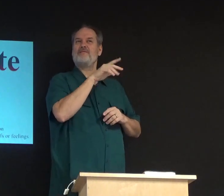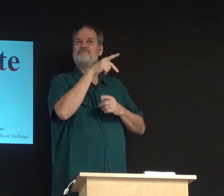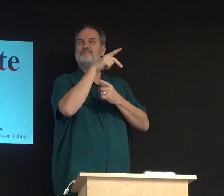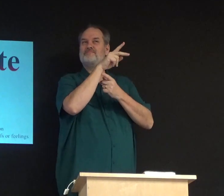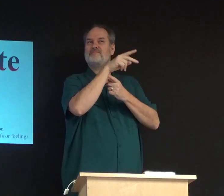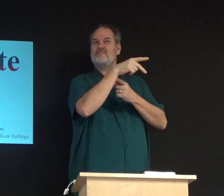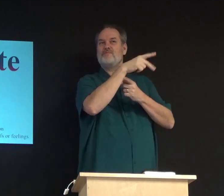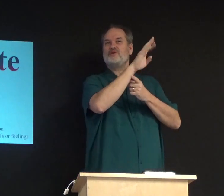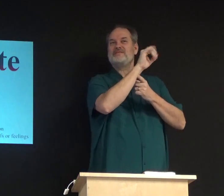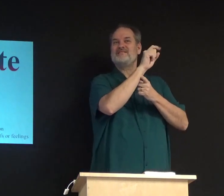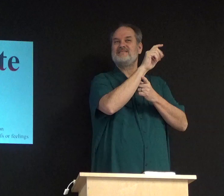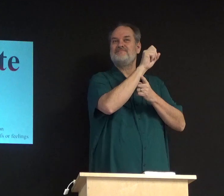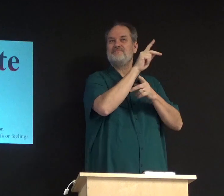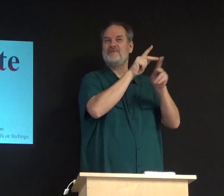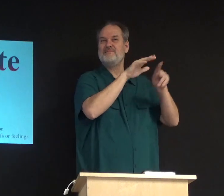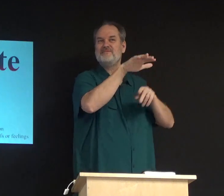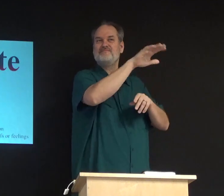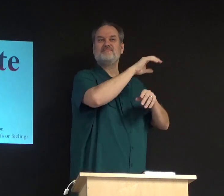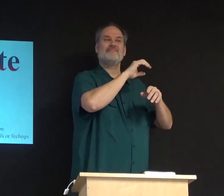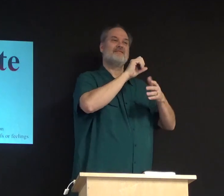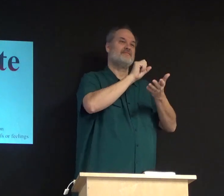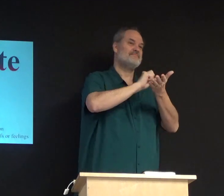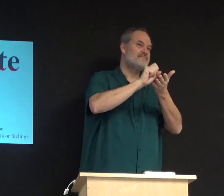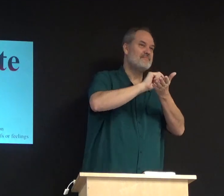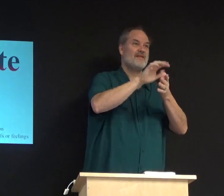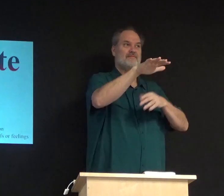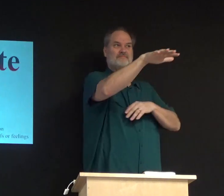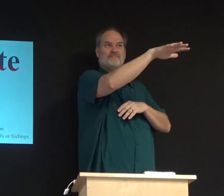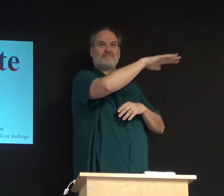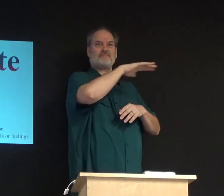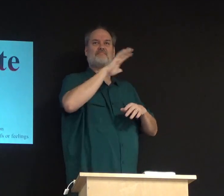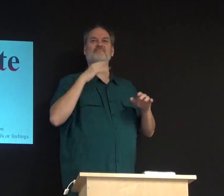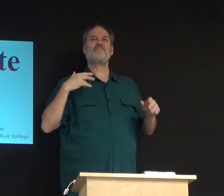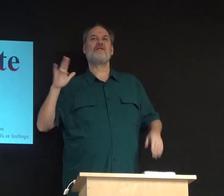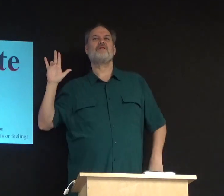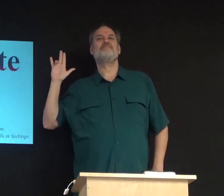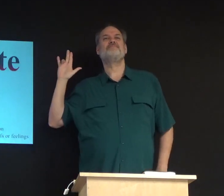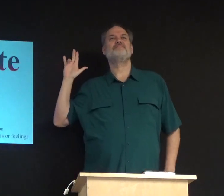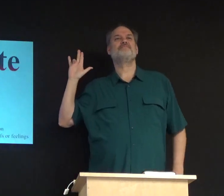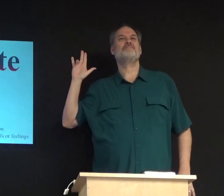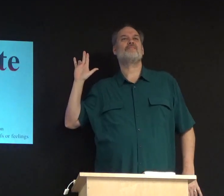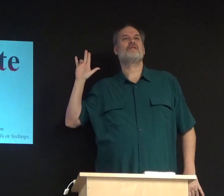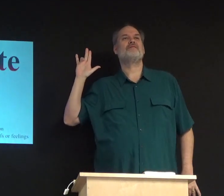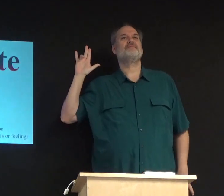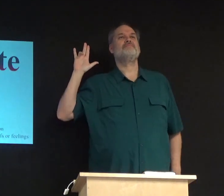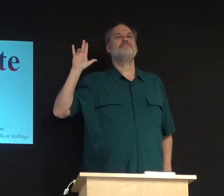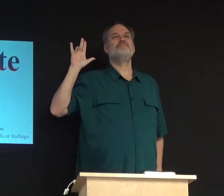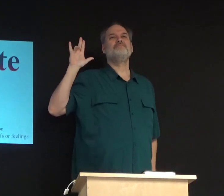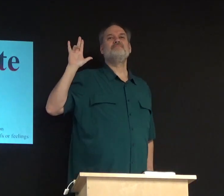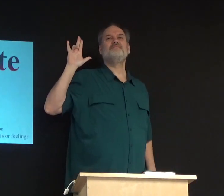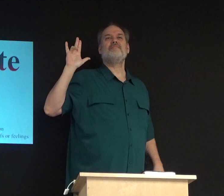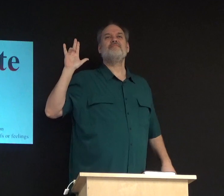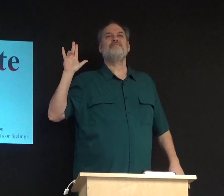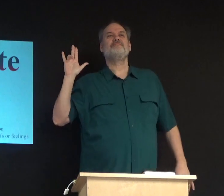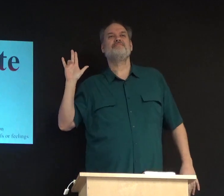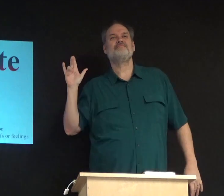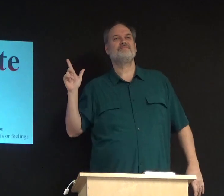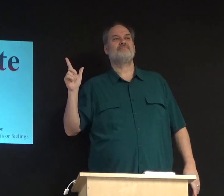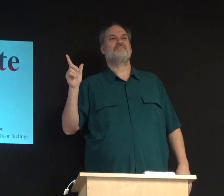sins. So, Jesus and myself and I, you know, well, he's been very polite to the people that were there with him. A lot